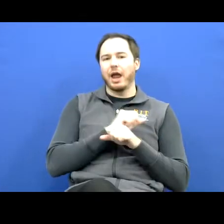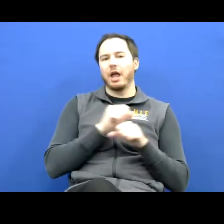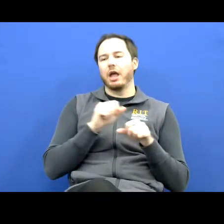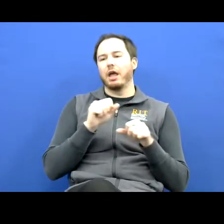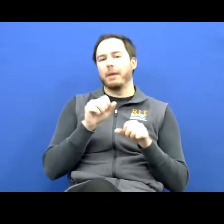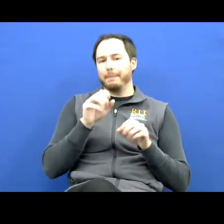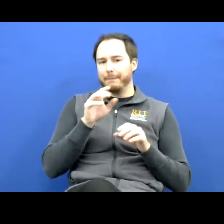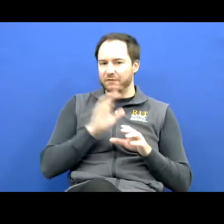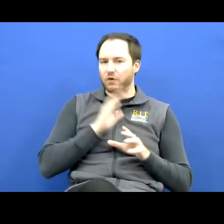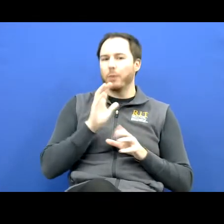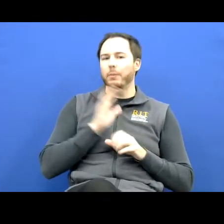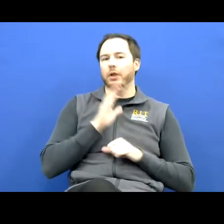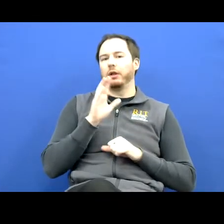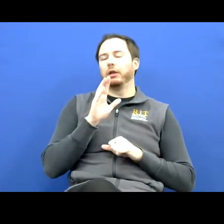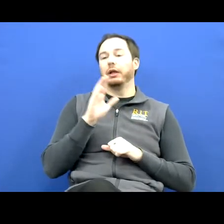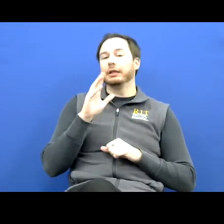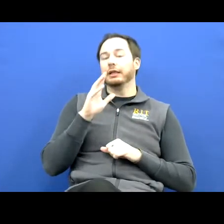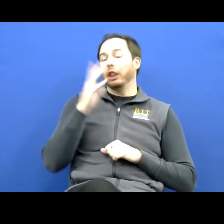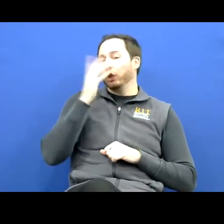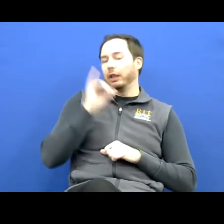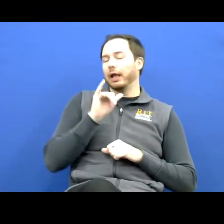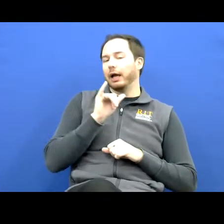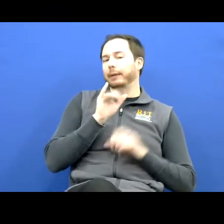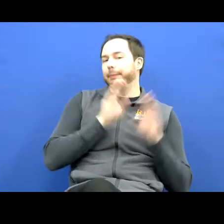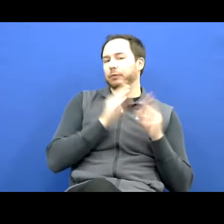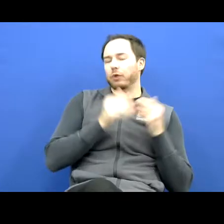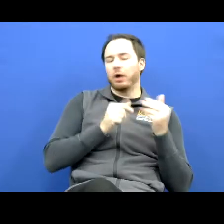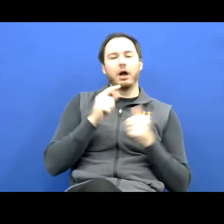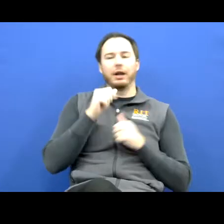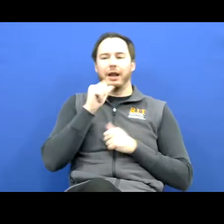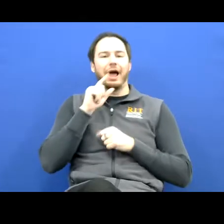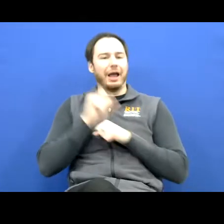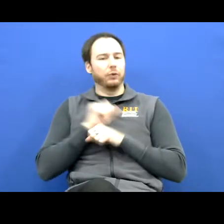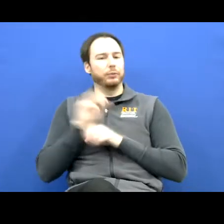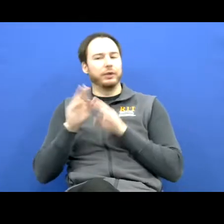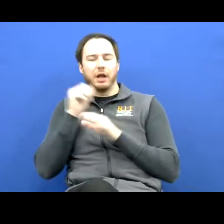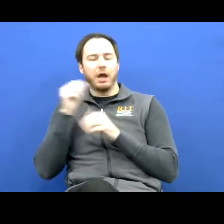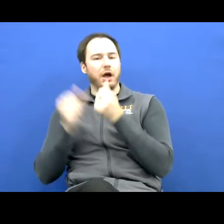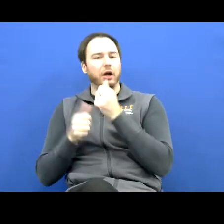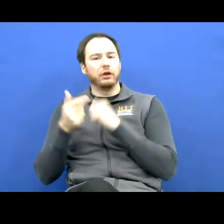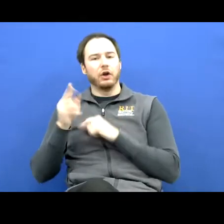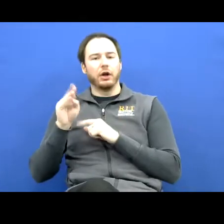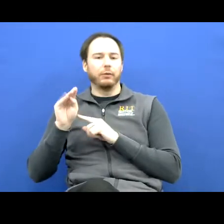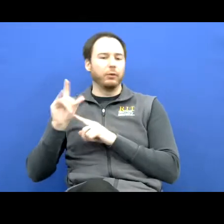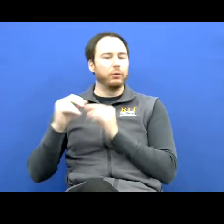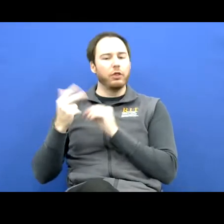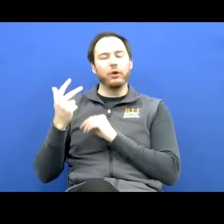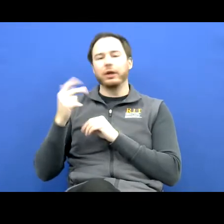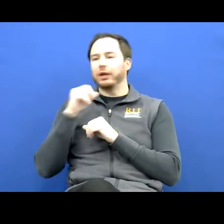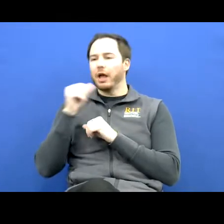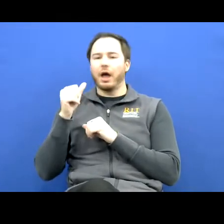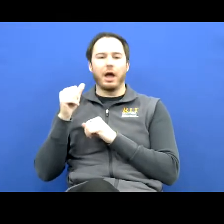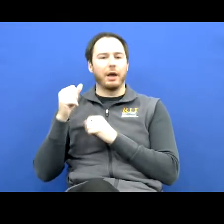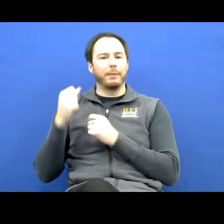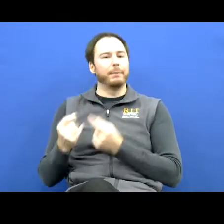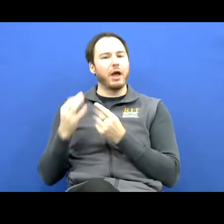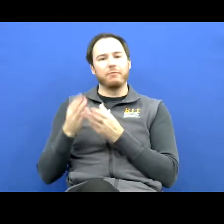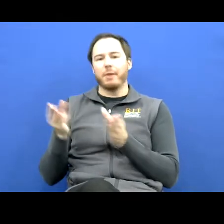bid process. Okay. It's not governed under GML 103. There's no expenditure of public fund.